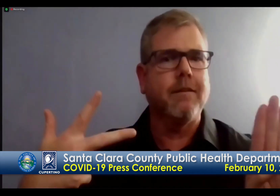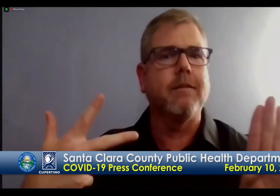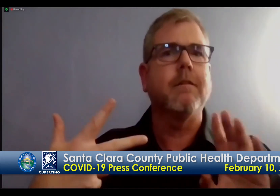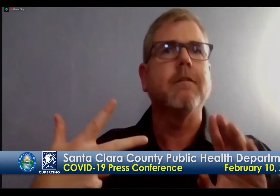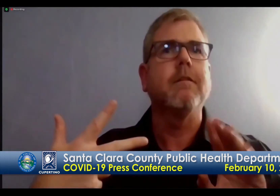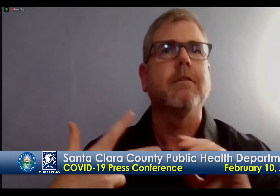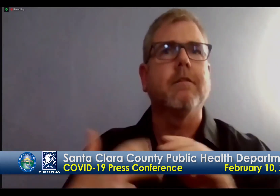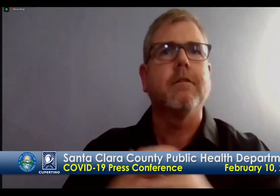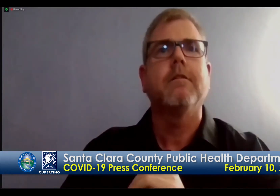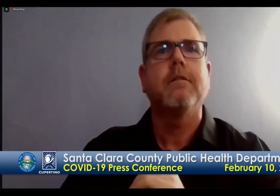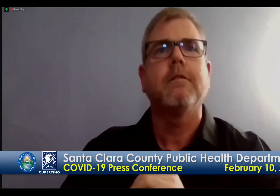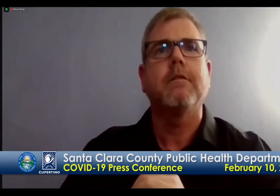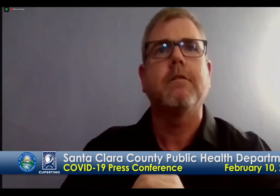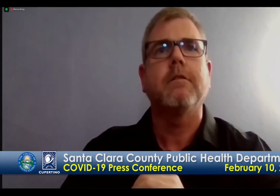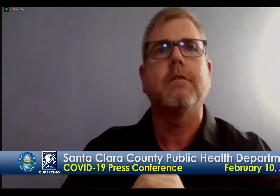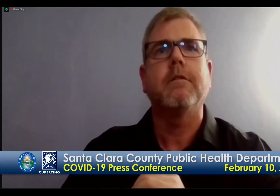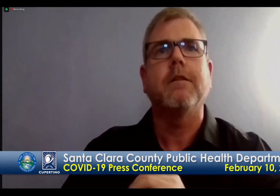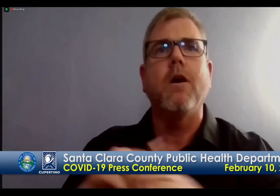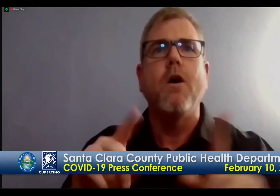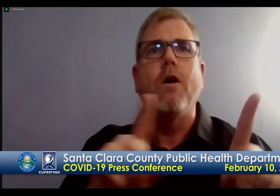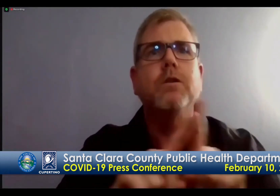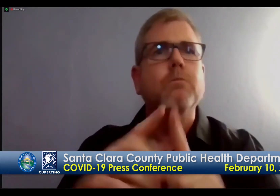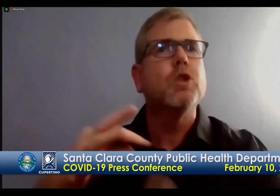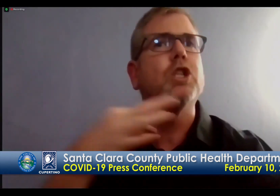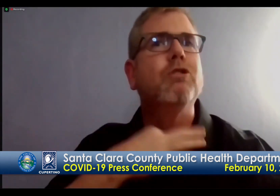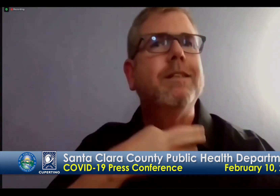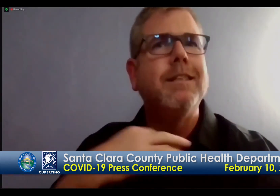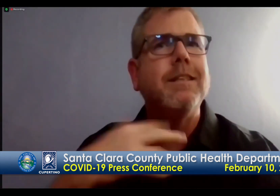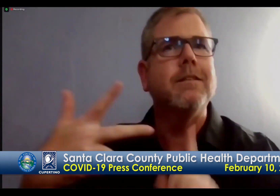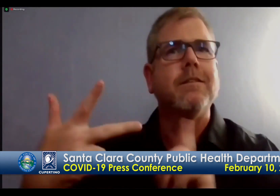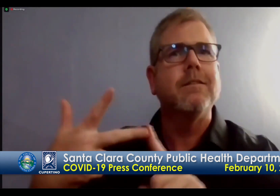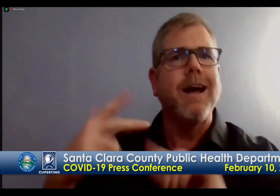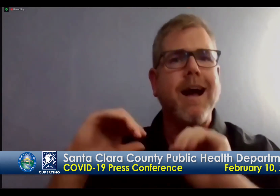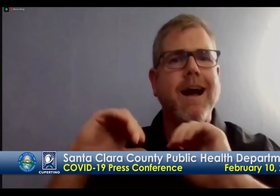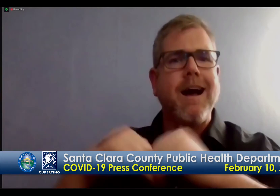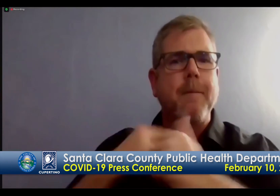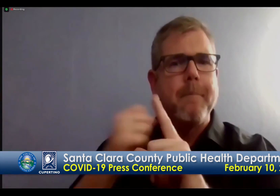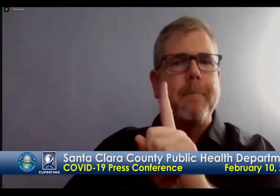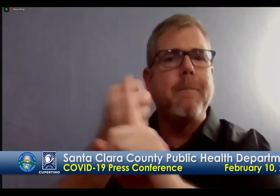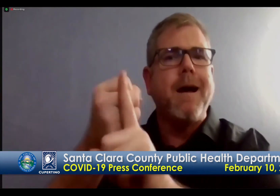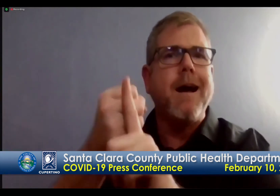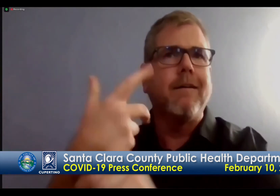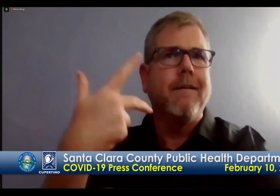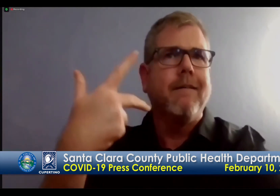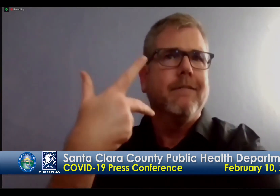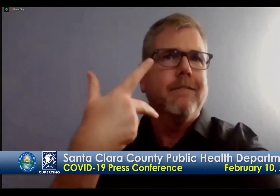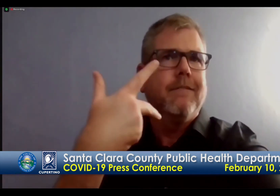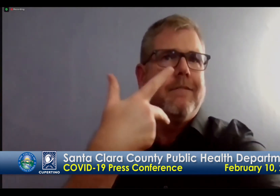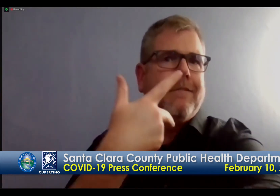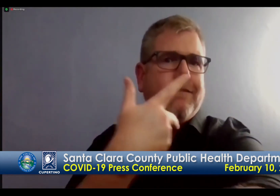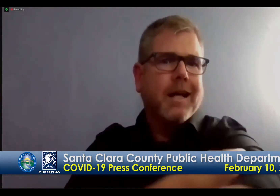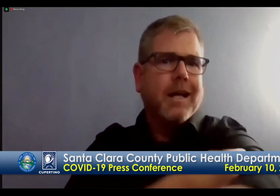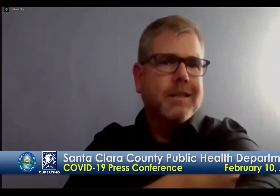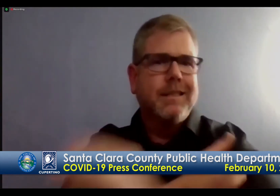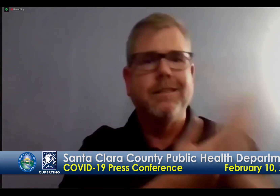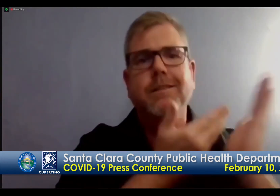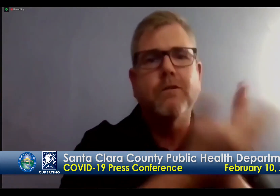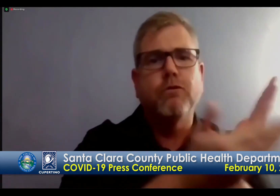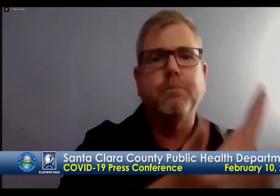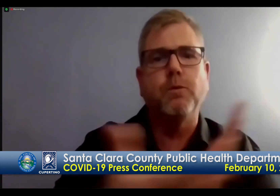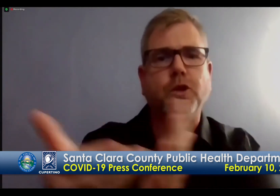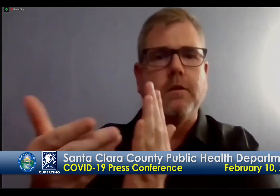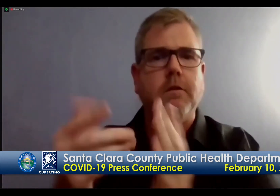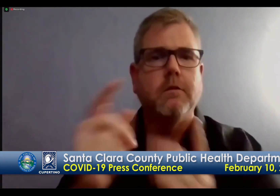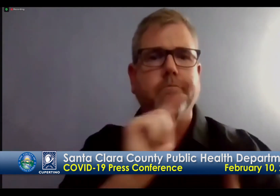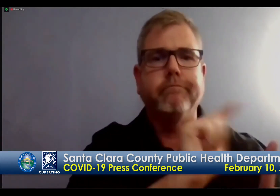can answer how this might impact vaccine distribution and immunity. Will people who have already received the vaccine at some